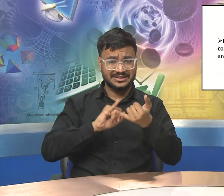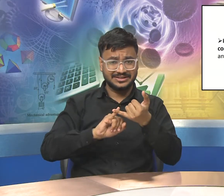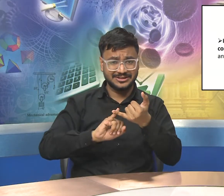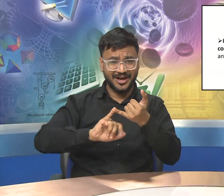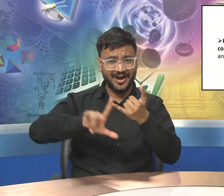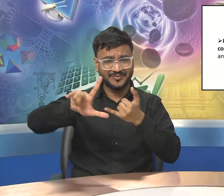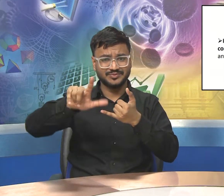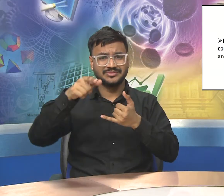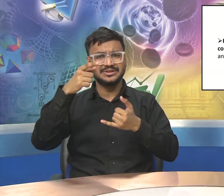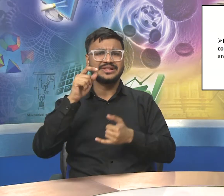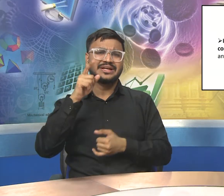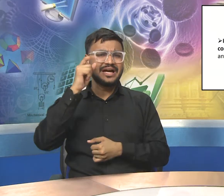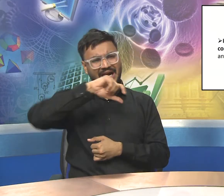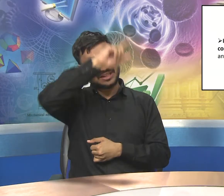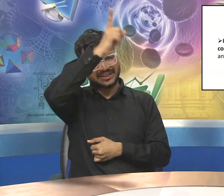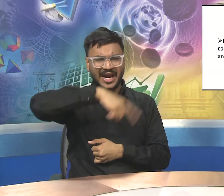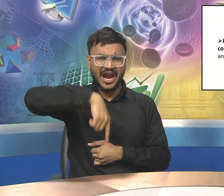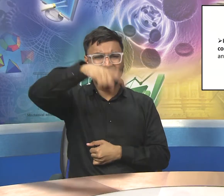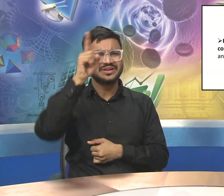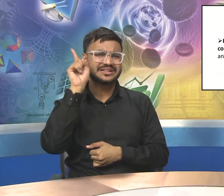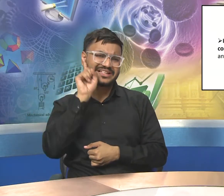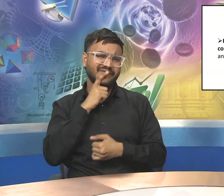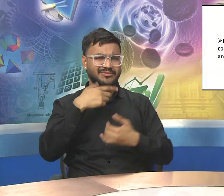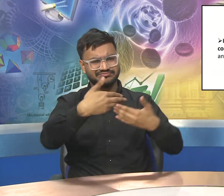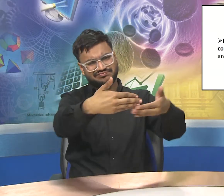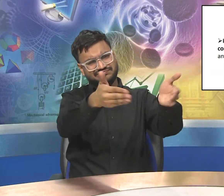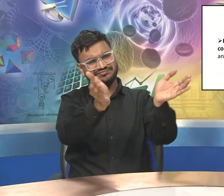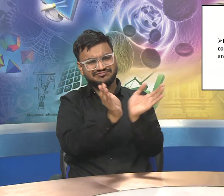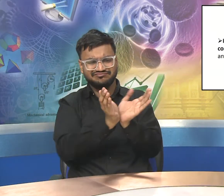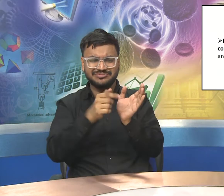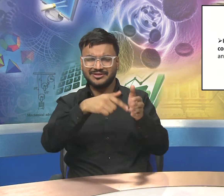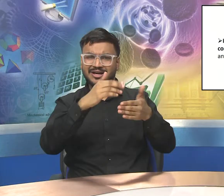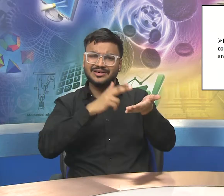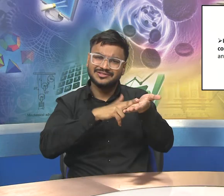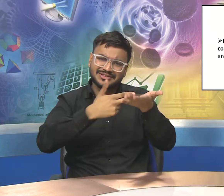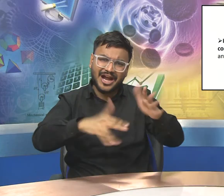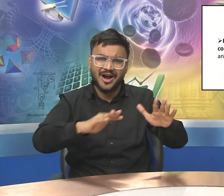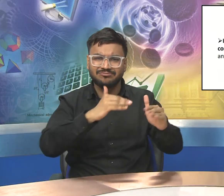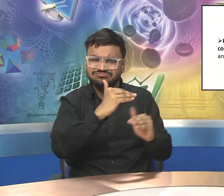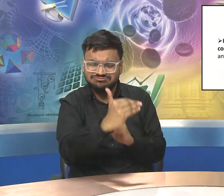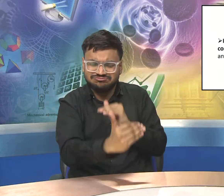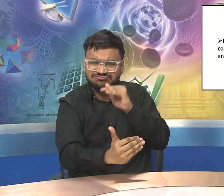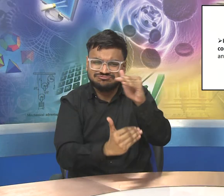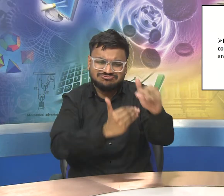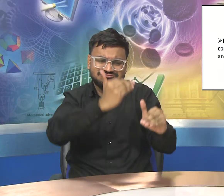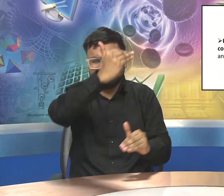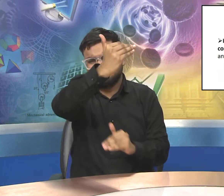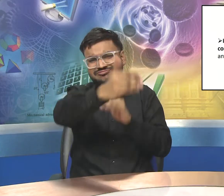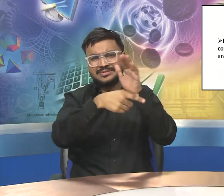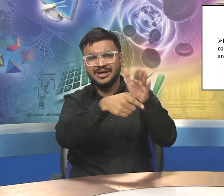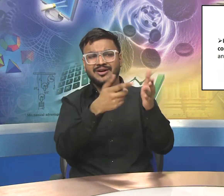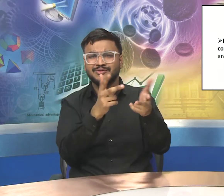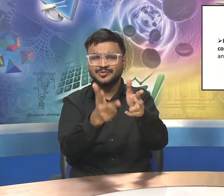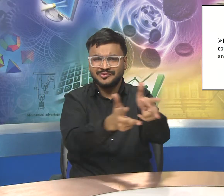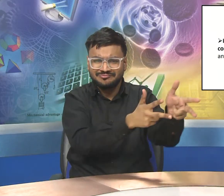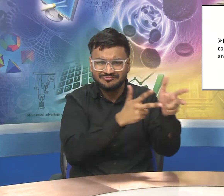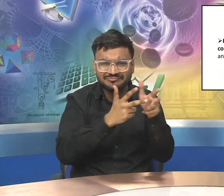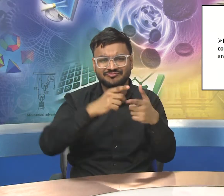ISL has been developed by the